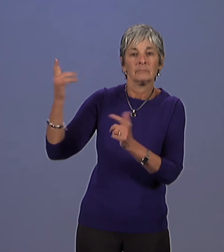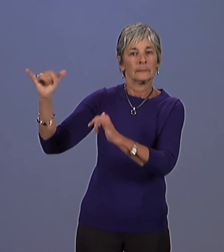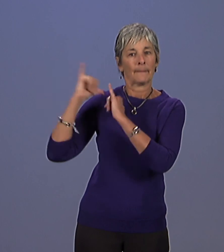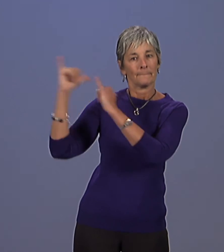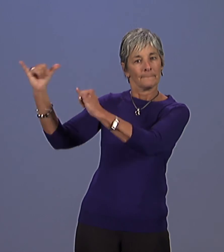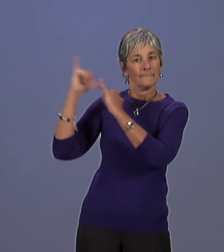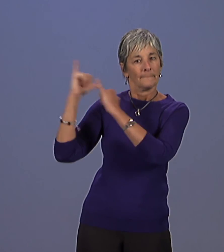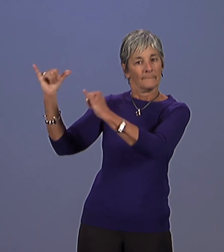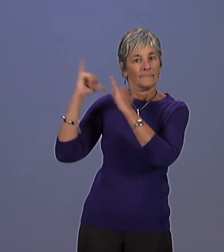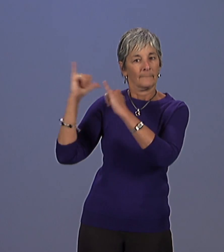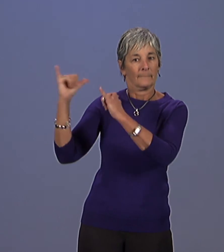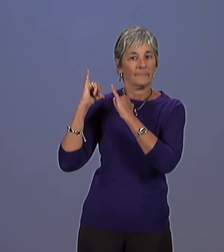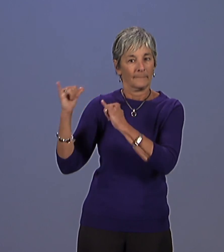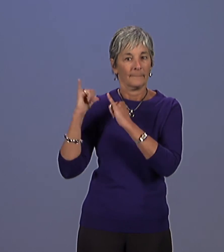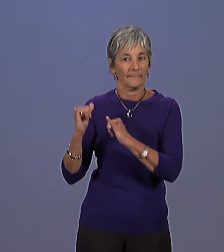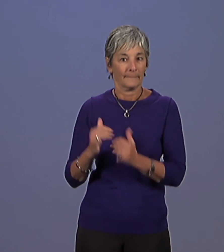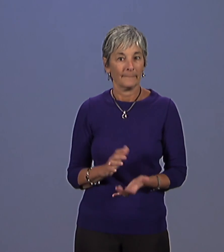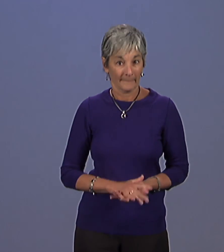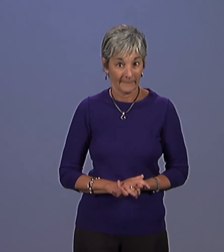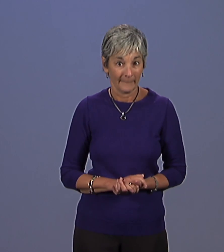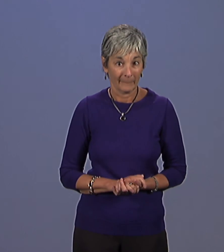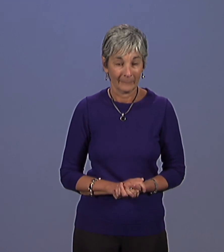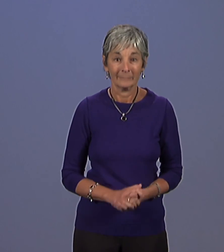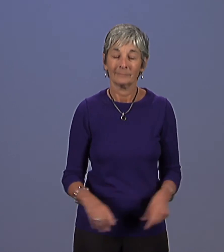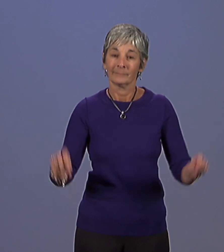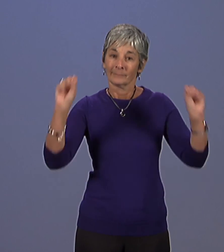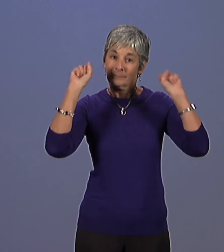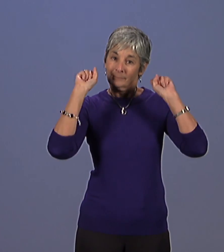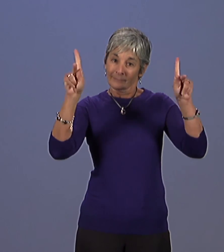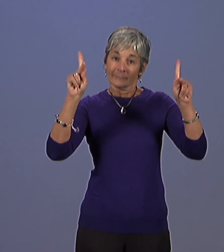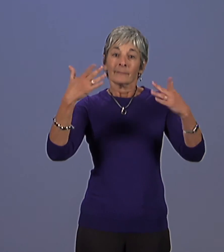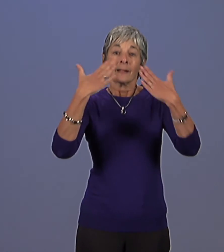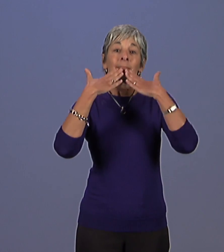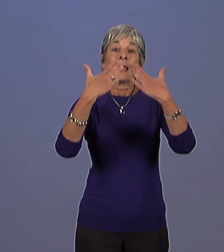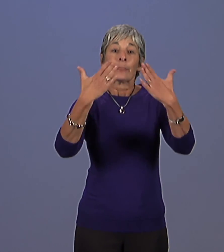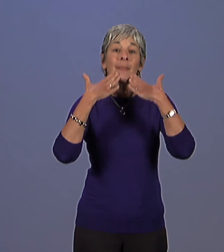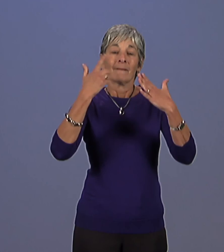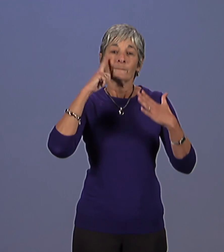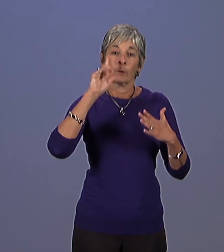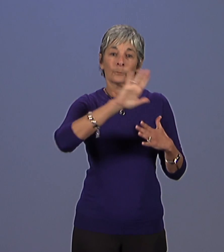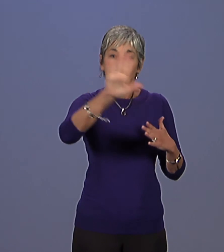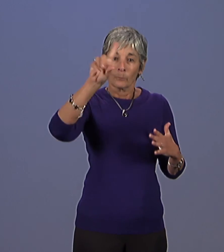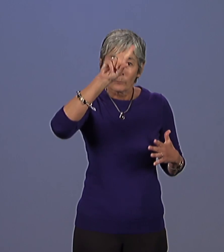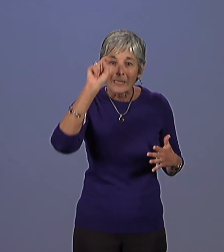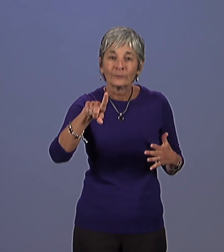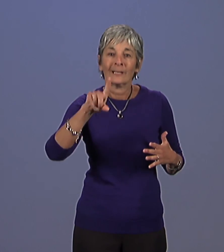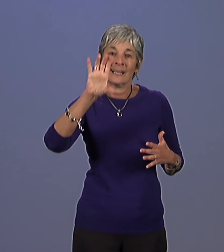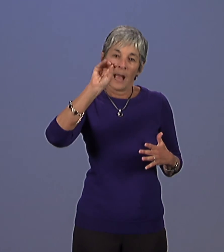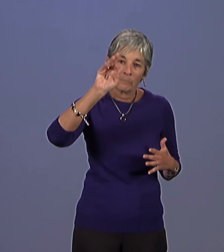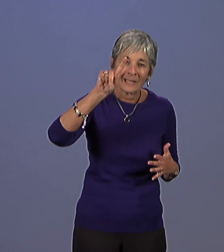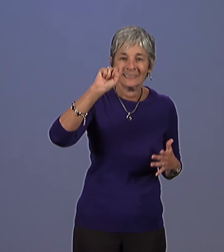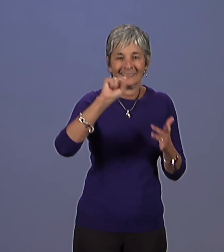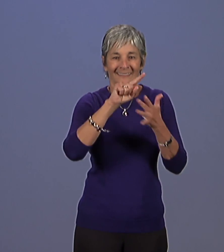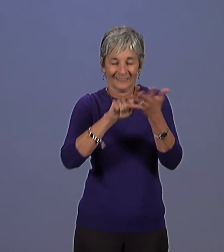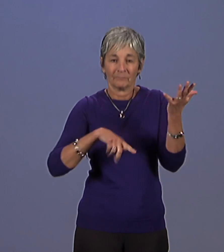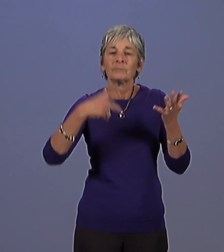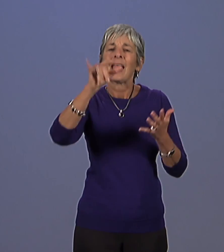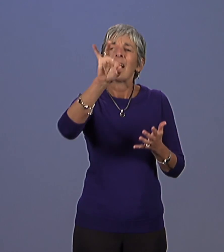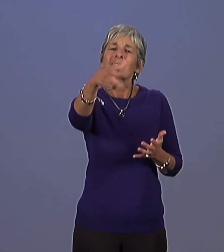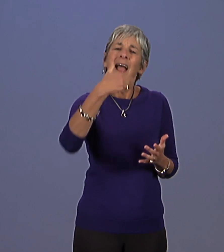deaf child can aspire to be the same. Okay, thank you very much for your questions and your comments today. If you have